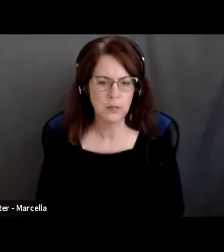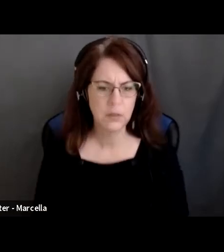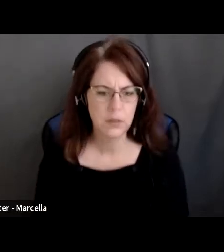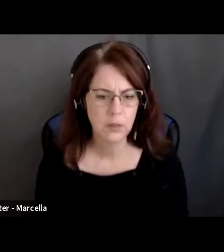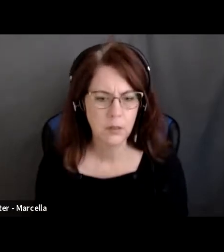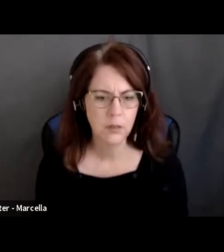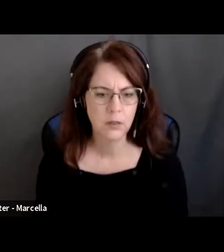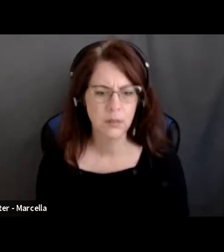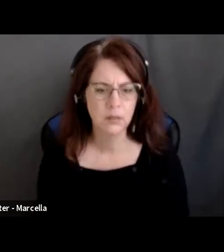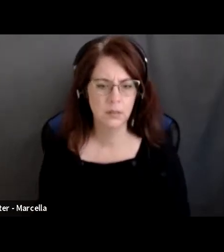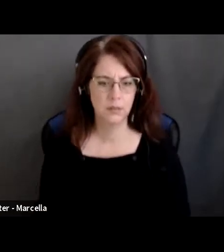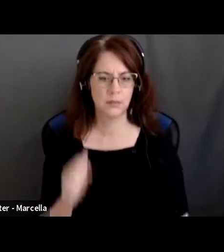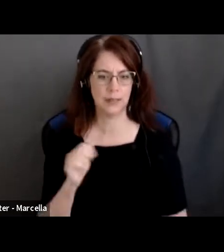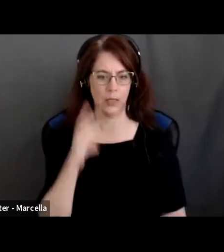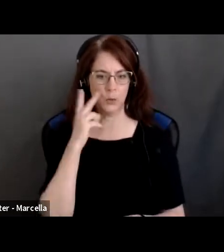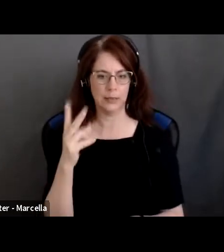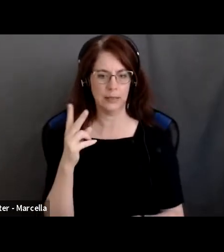Okay, can you guys see